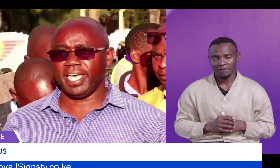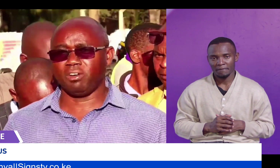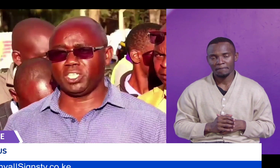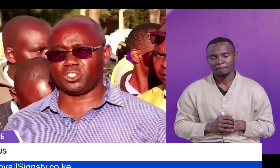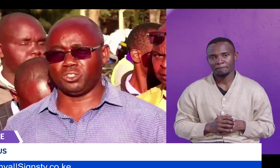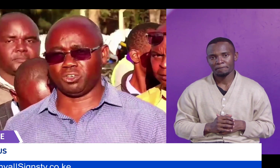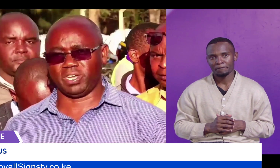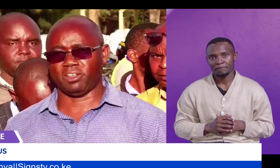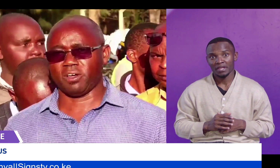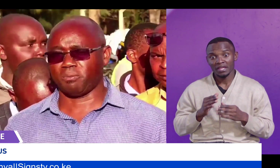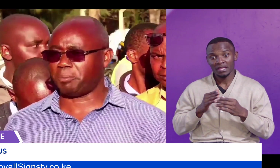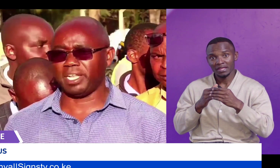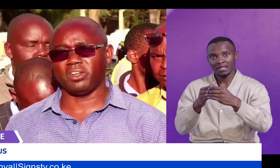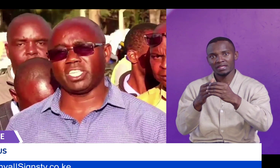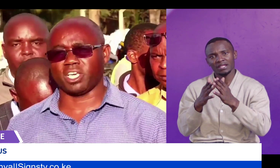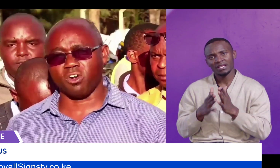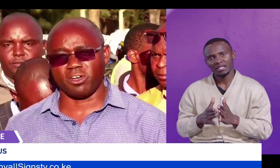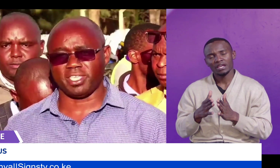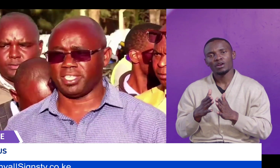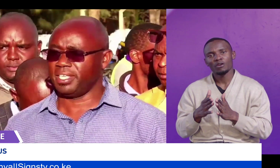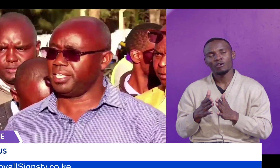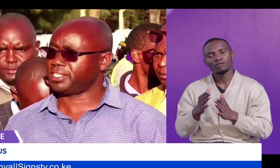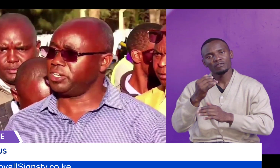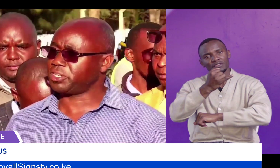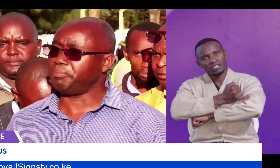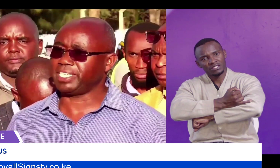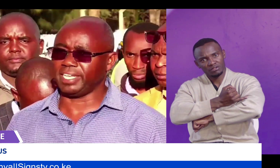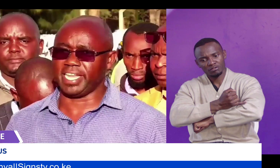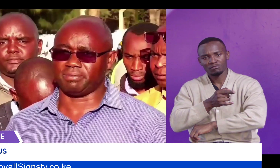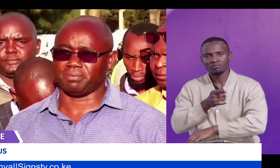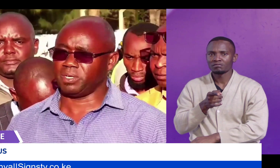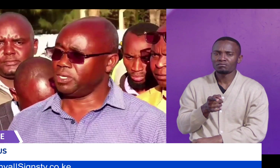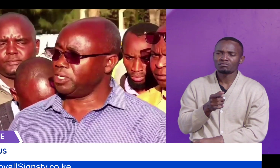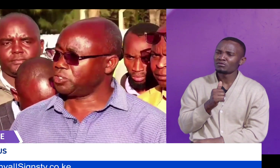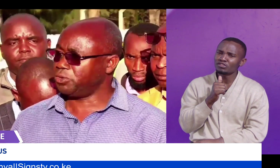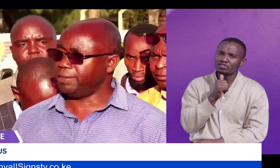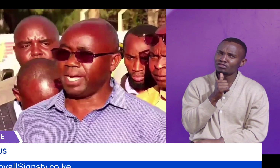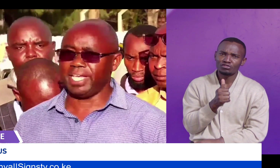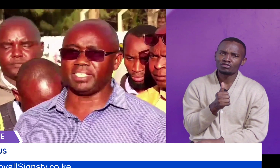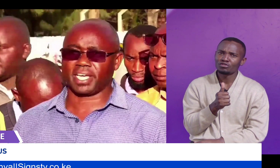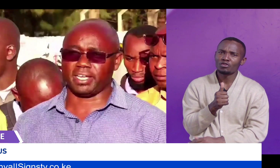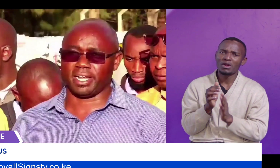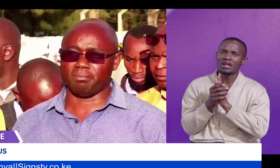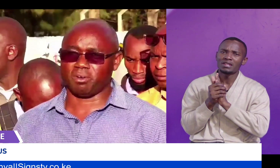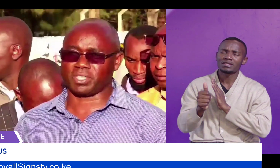of institution, popularly known as a HOI, is not competent enough to really manage the curriculum of